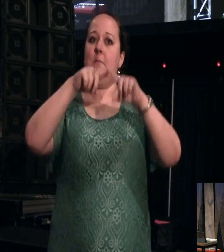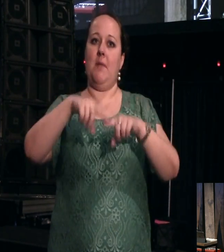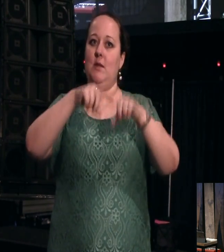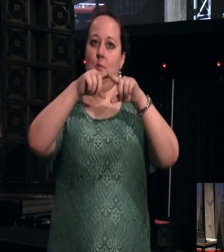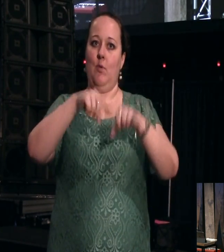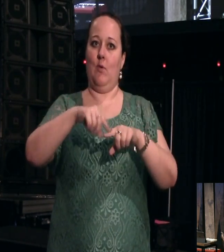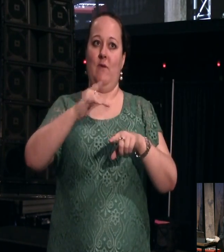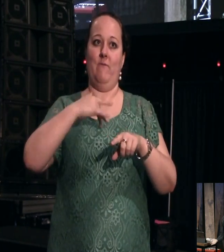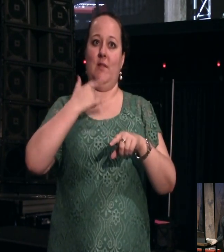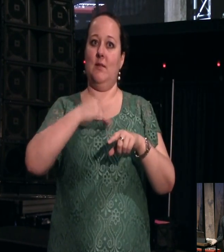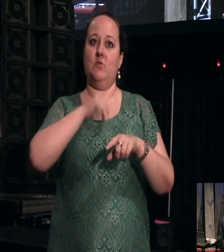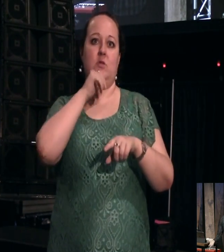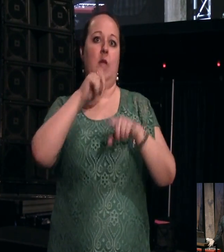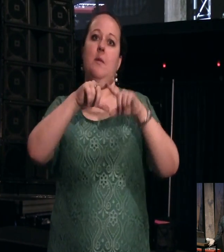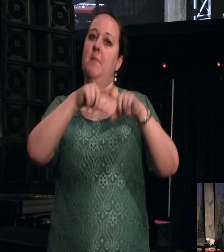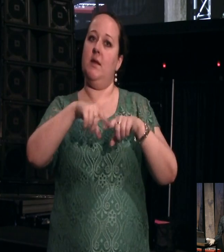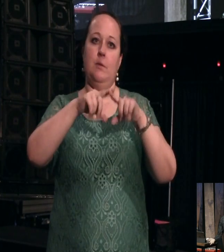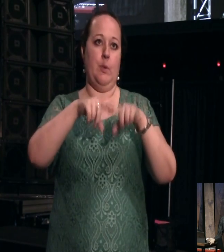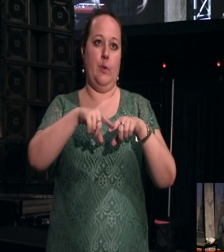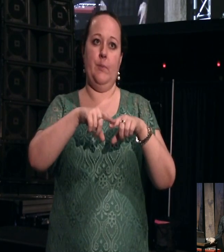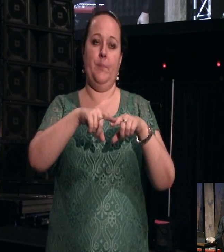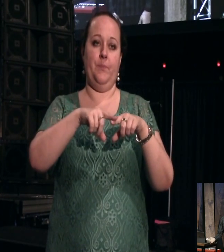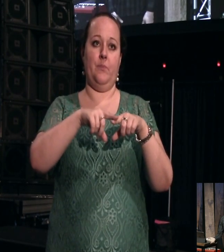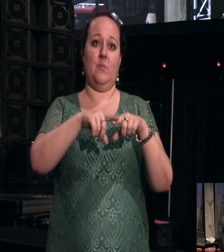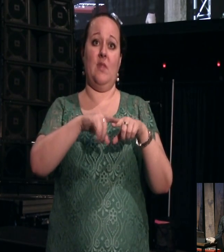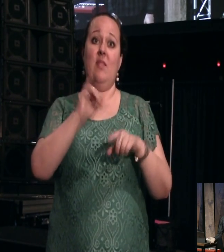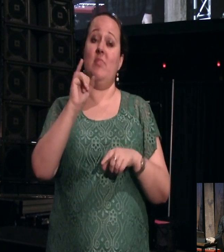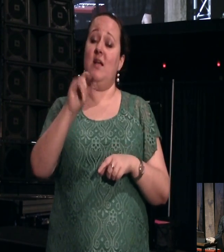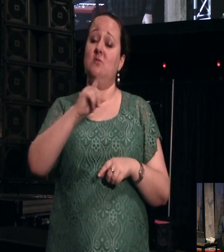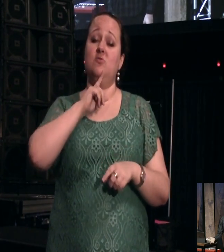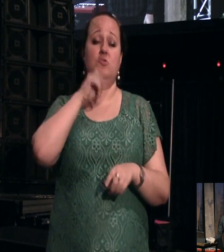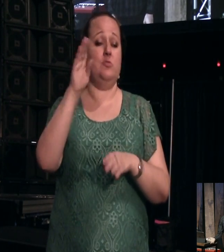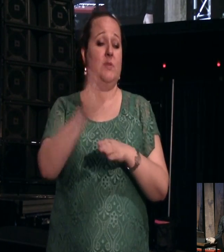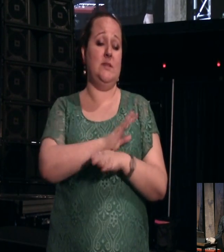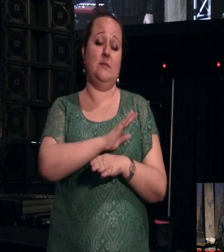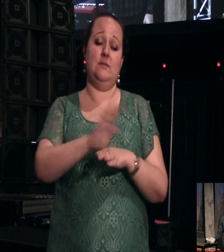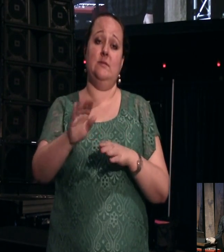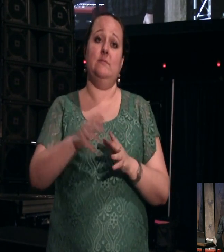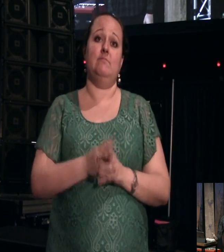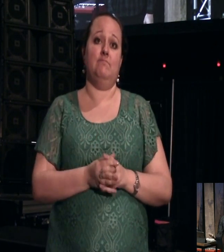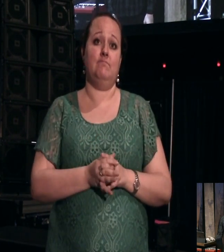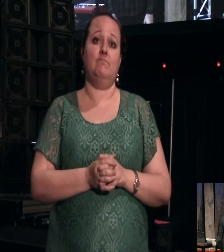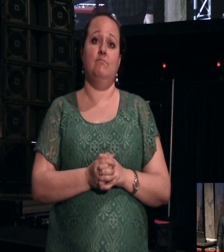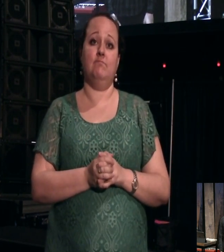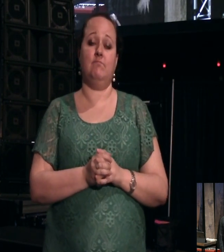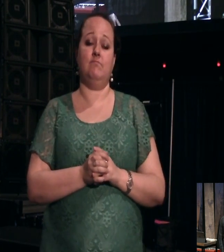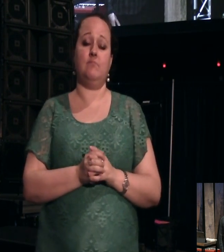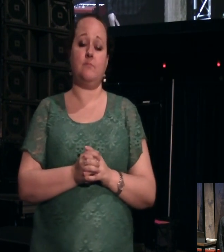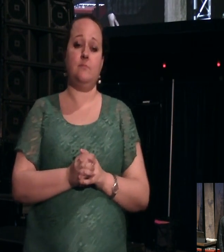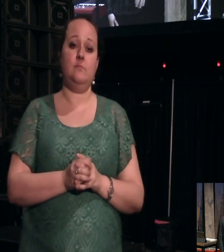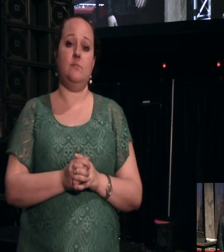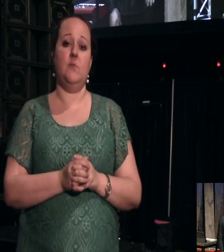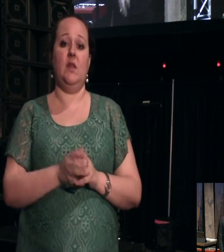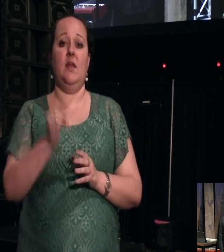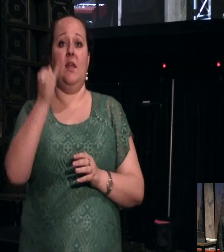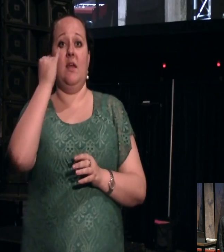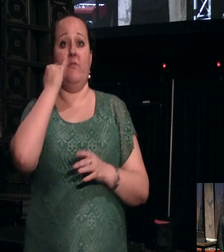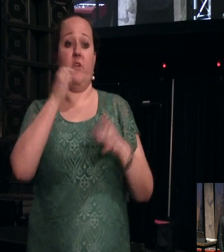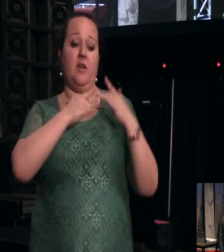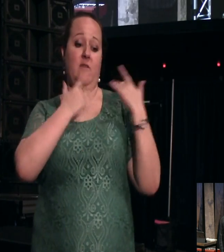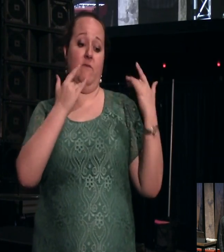real. They're just not always reliable. And that's absolutely true.